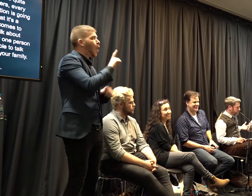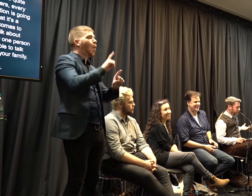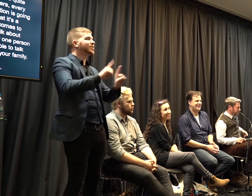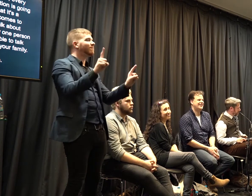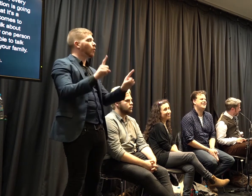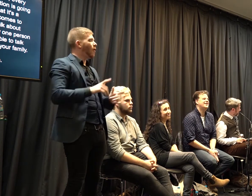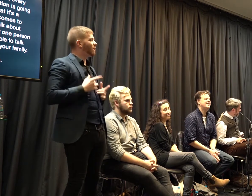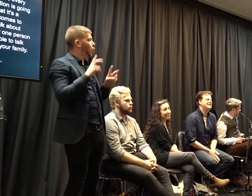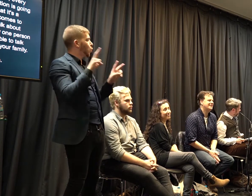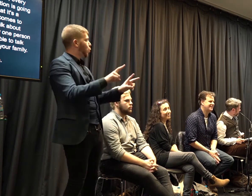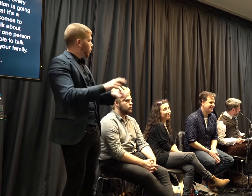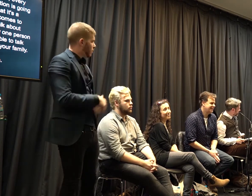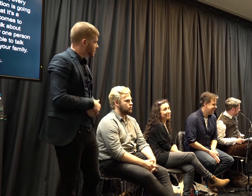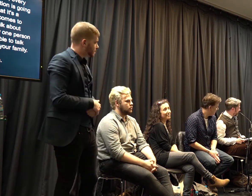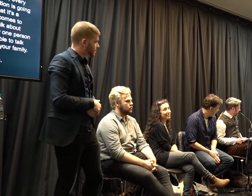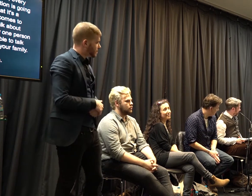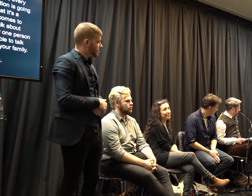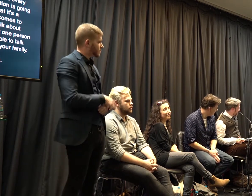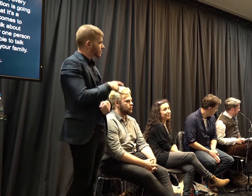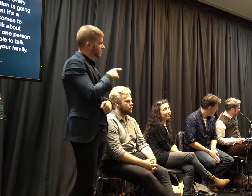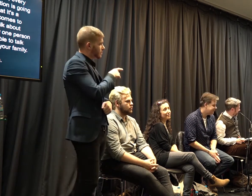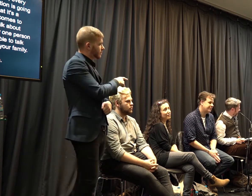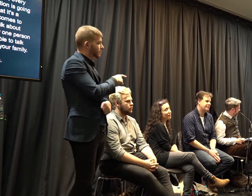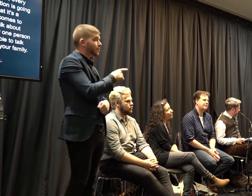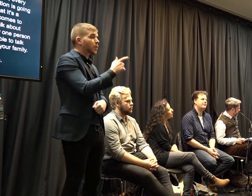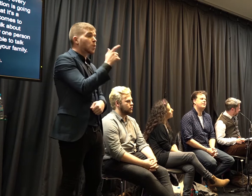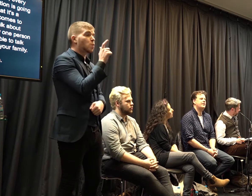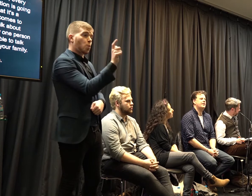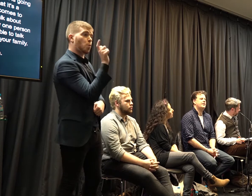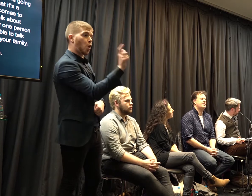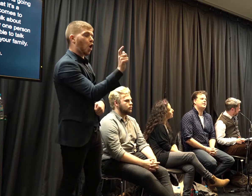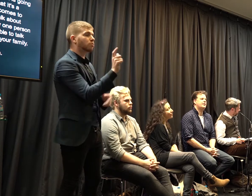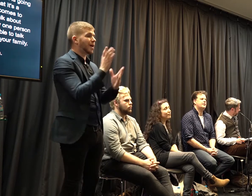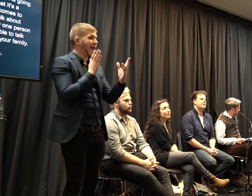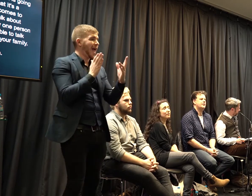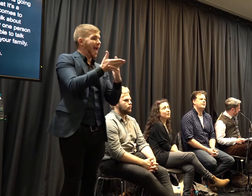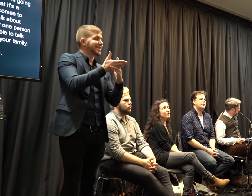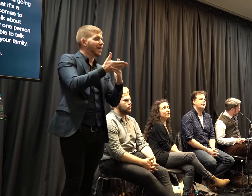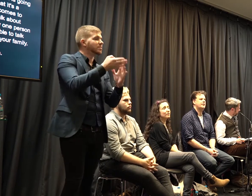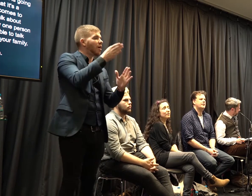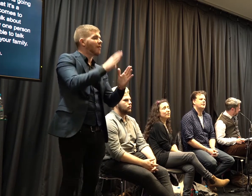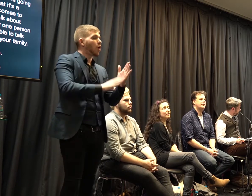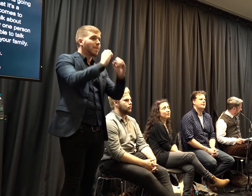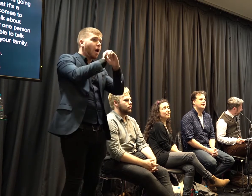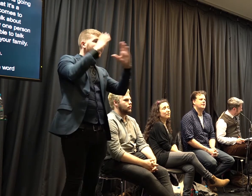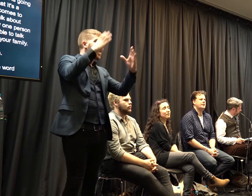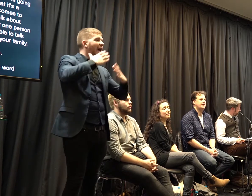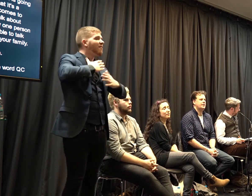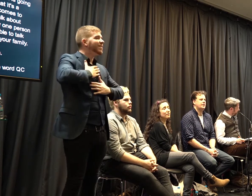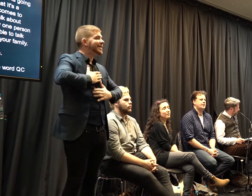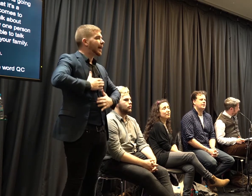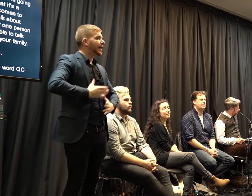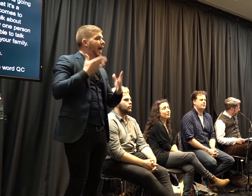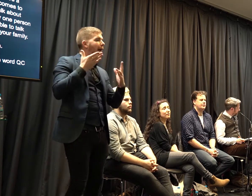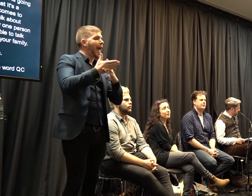view. Which is that the word access comes from the idea of physically accessing a